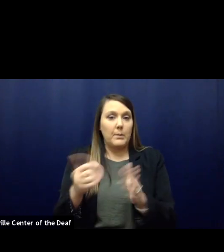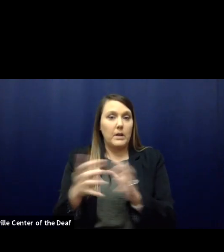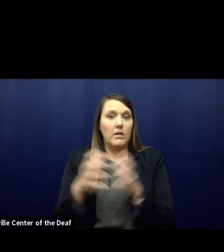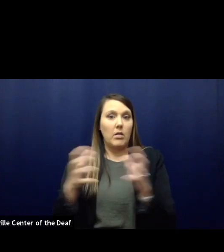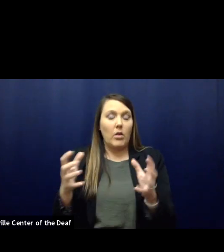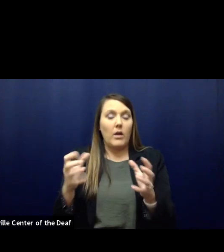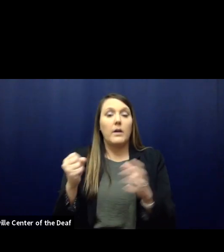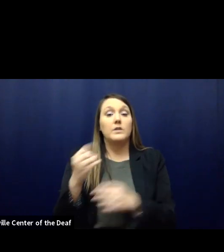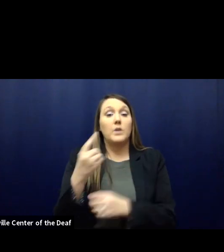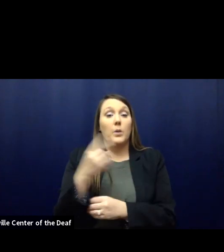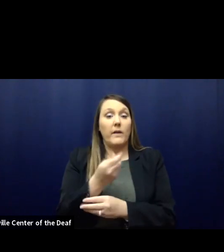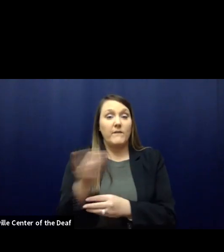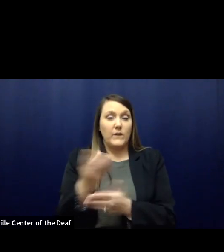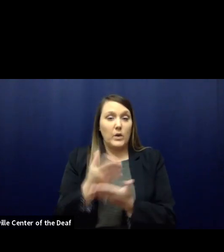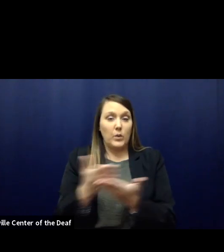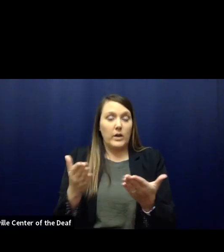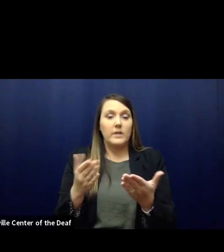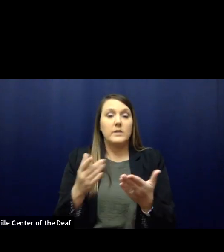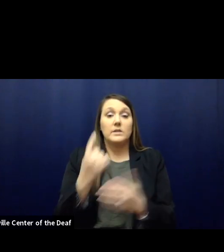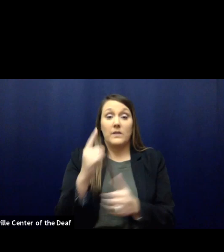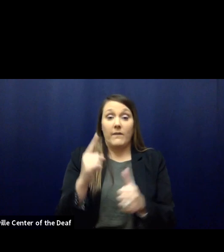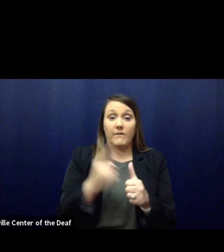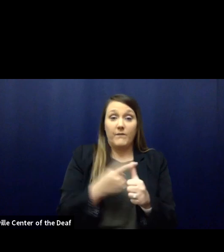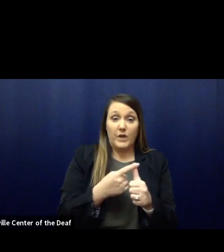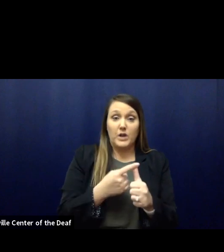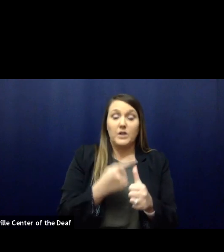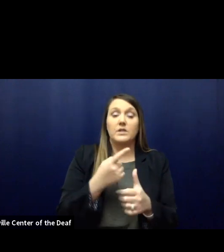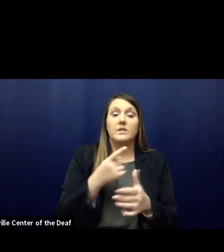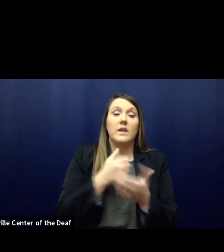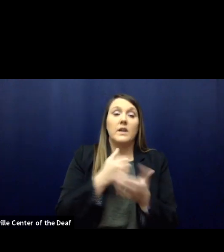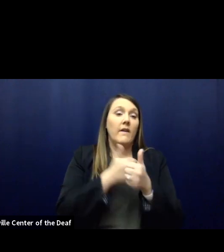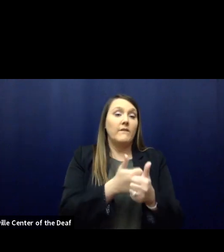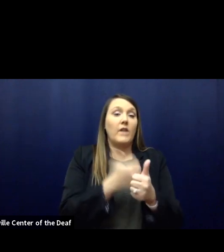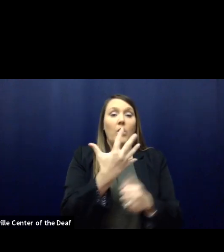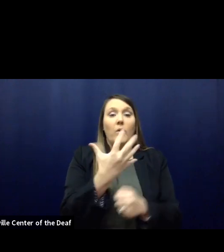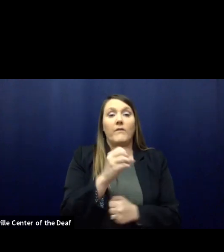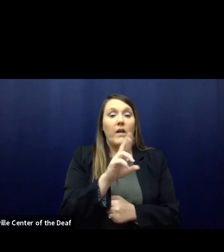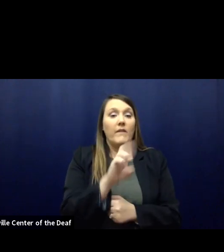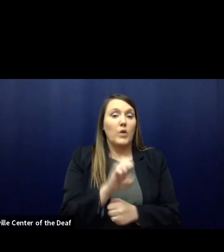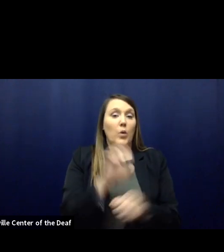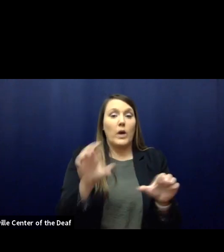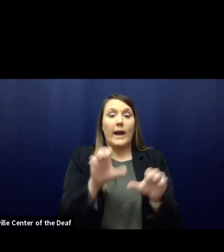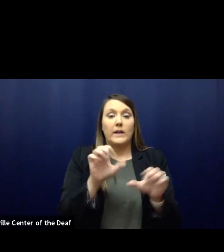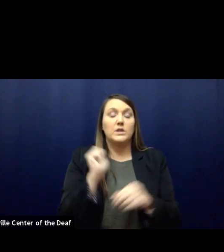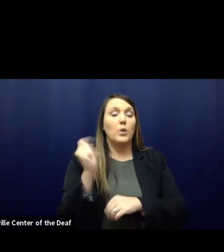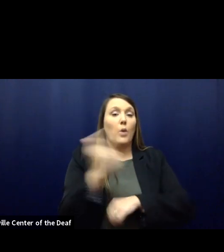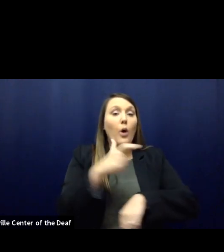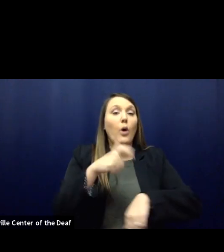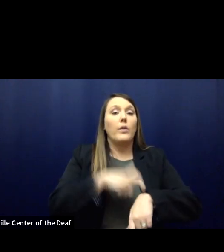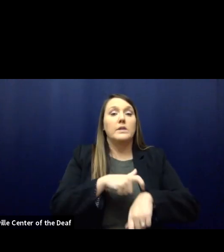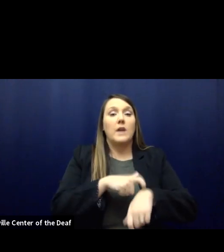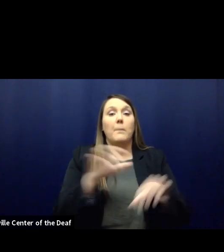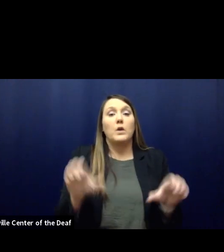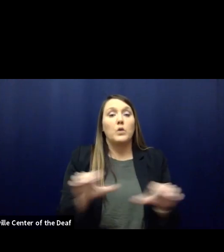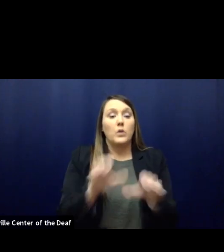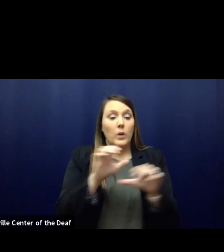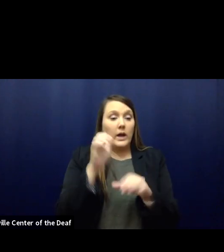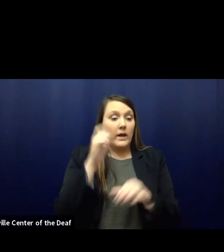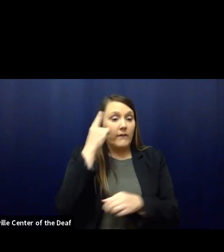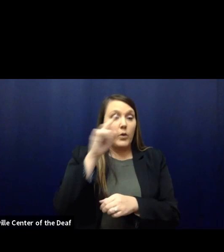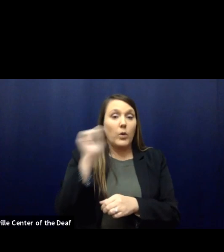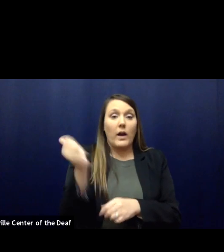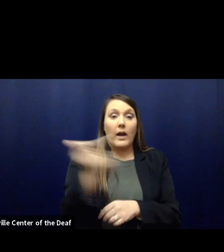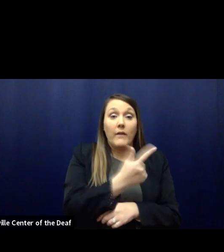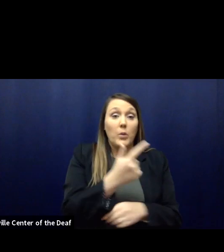things. One, going back to what we say every day, following the 5 core actions all the time and doing it for everybody, whether they're your friend